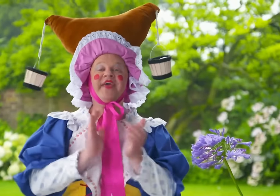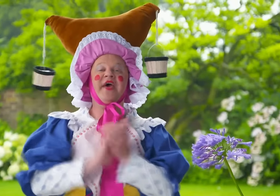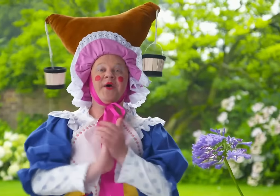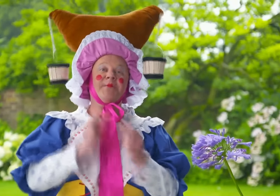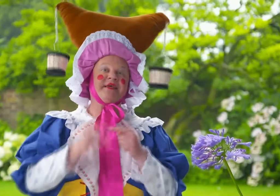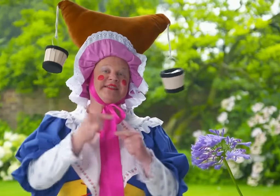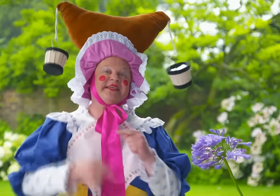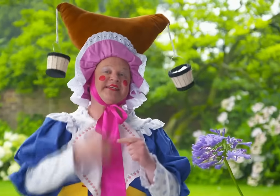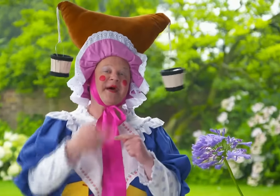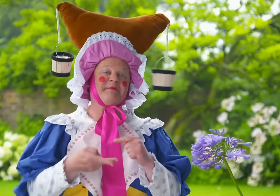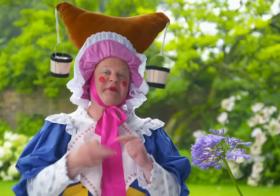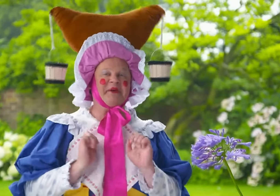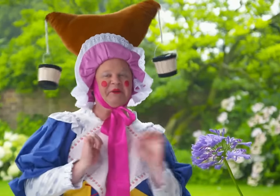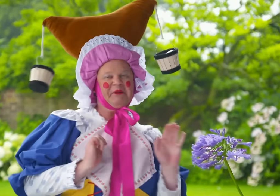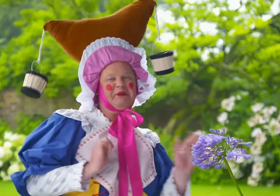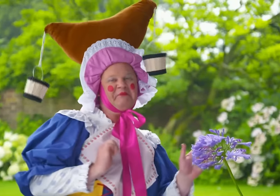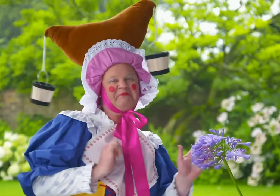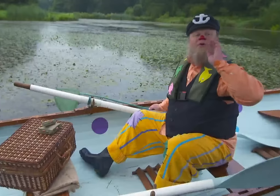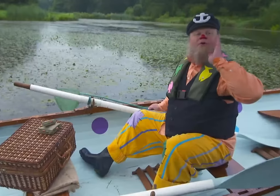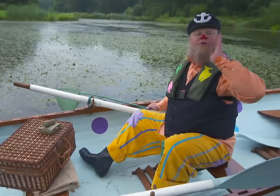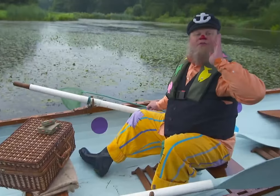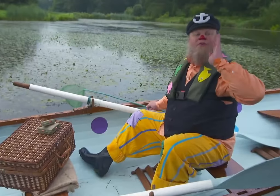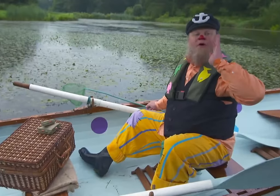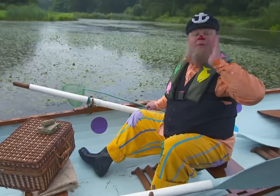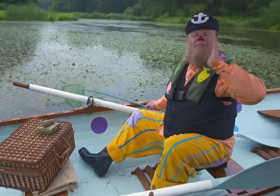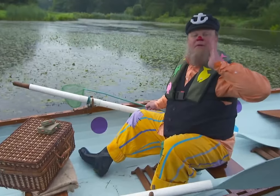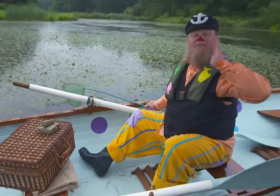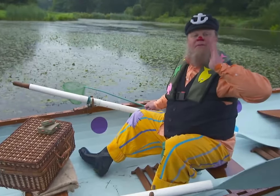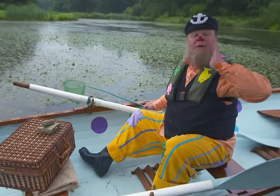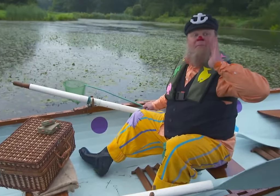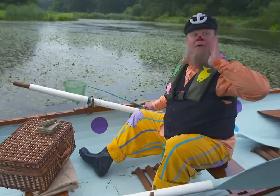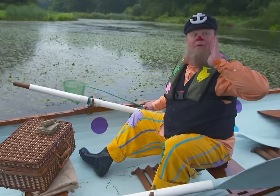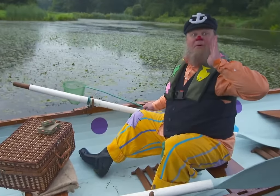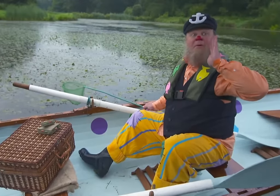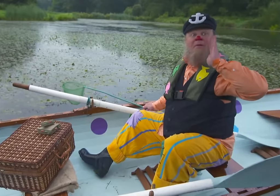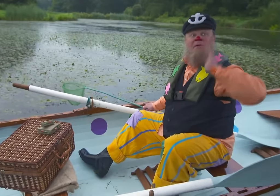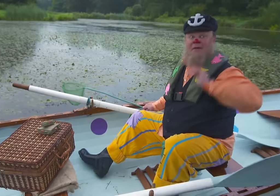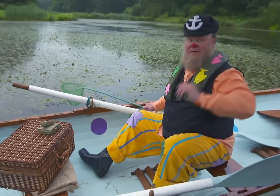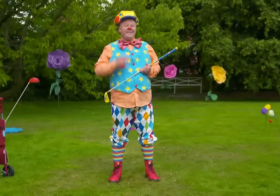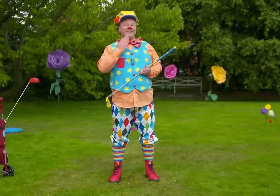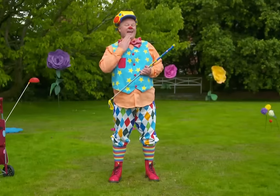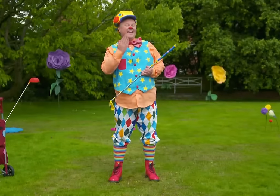Bravo, Mr. Tumble. Good shot, Mr. Tumble. Thank you.